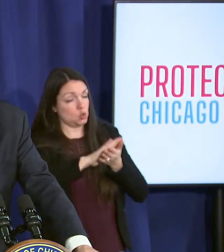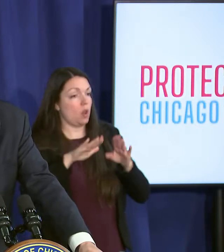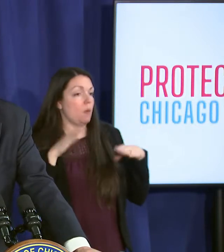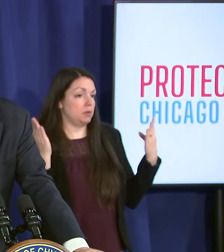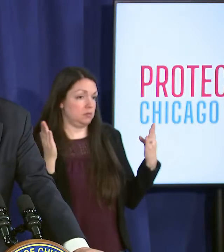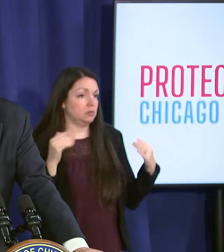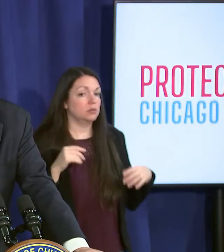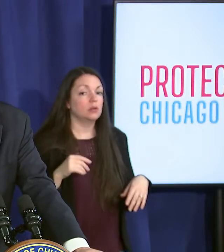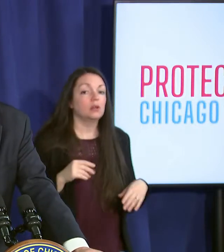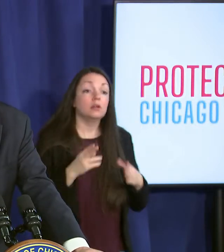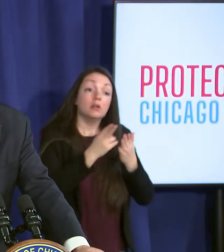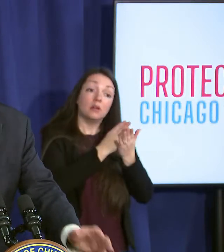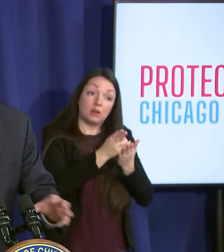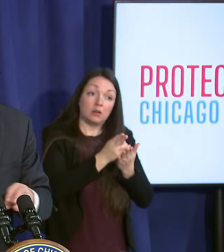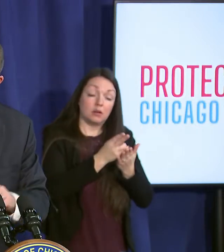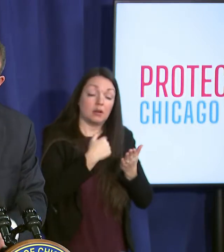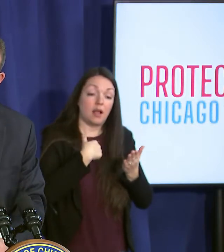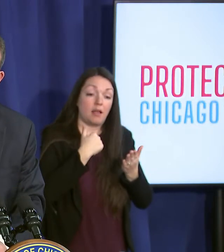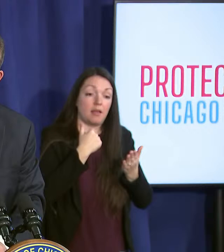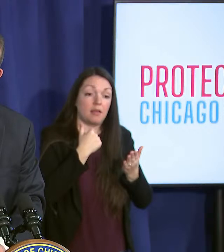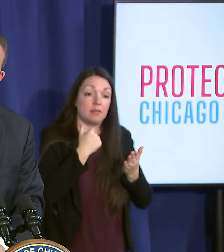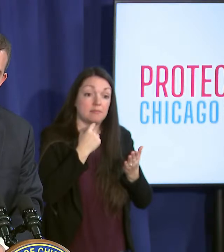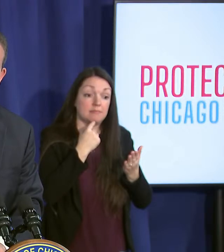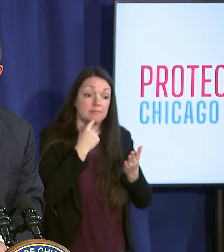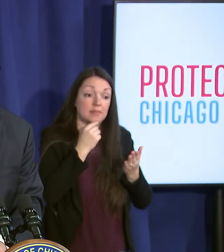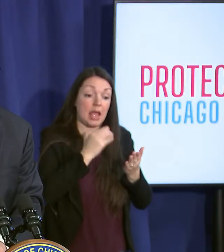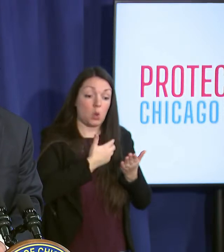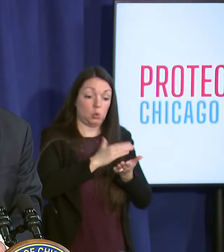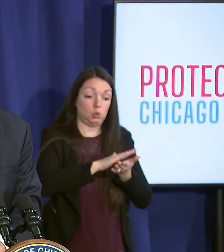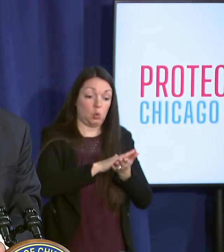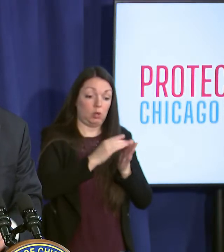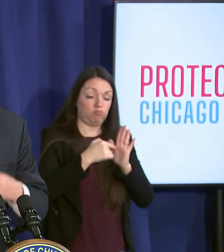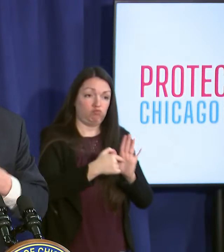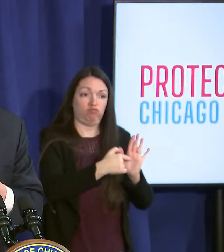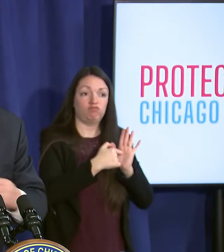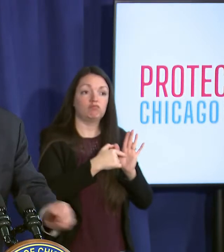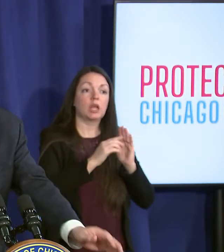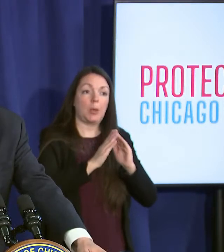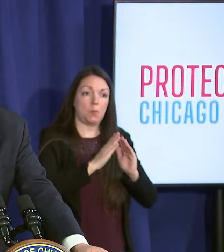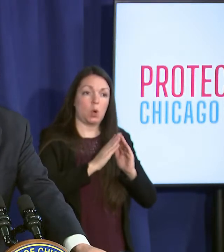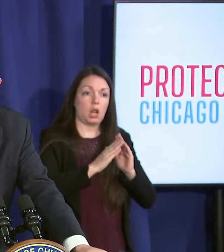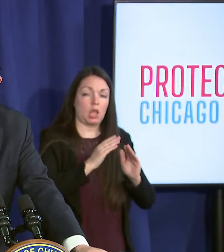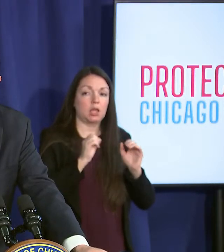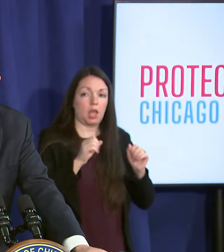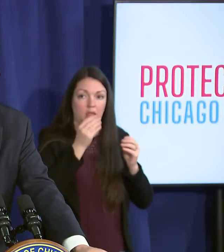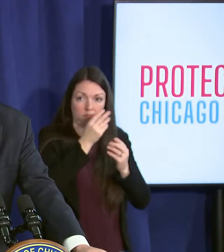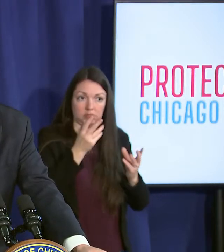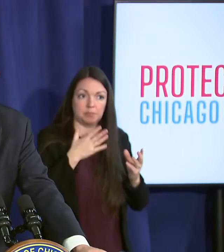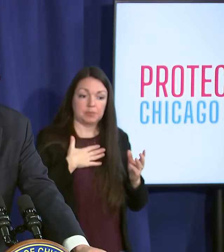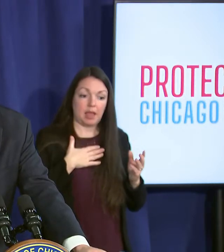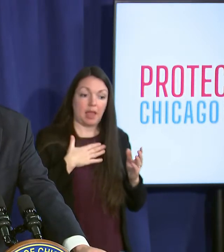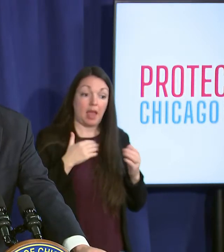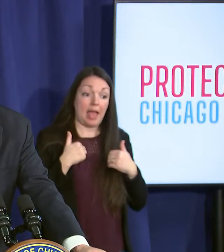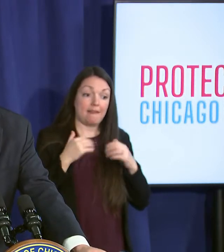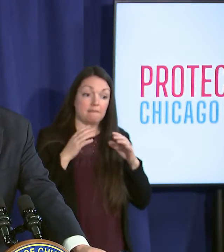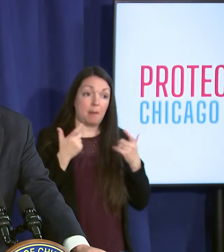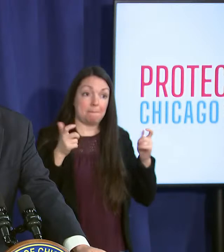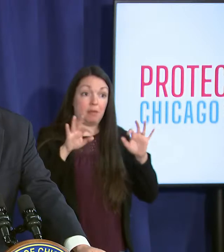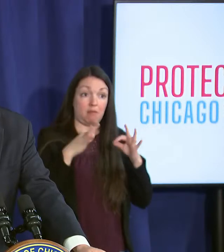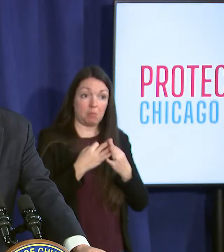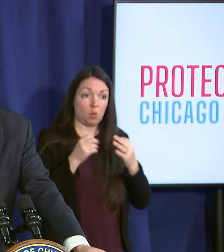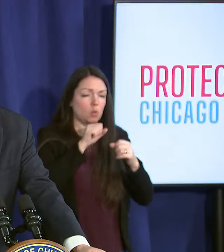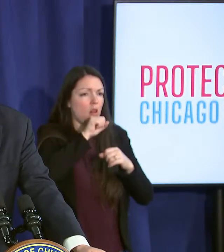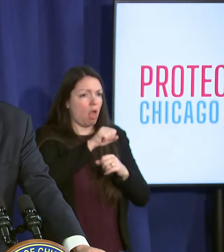And frankly, I've always said this. Our schools are a reflection of the community. I can tell you I have a big family. We love gathering